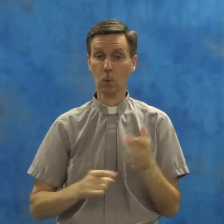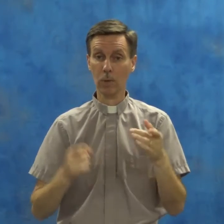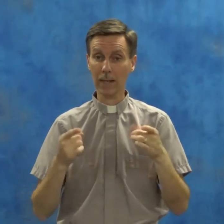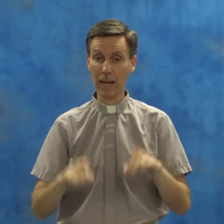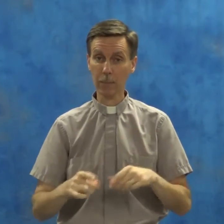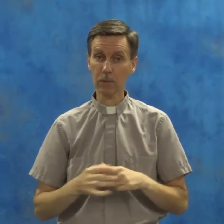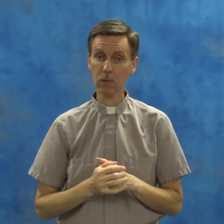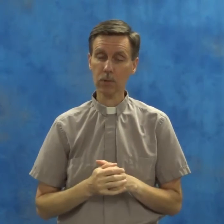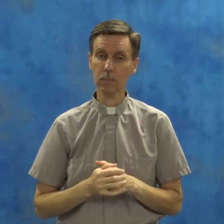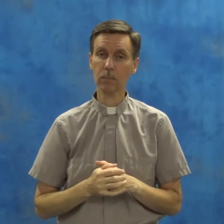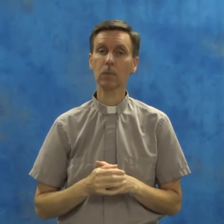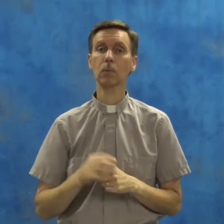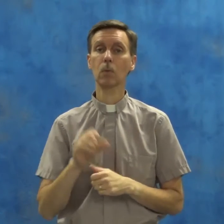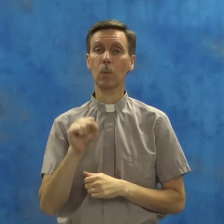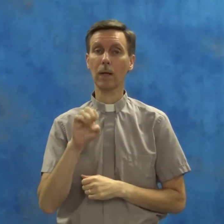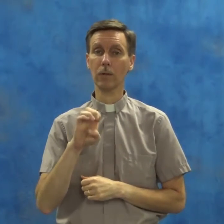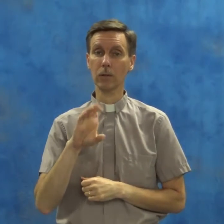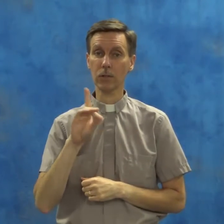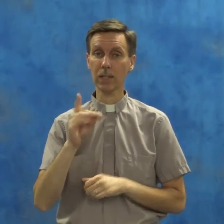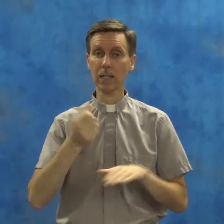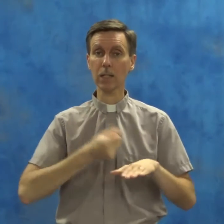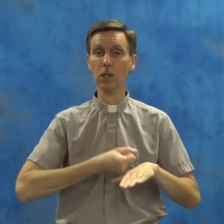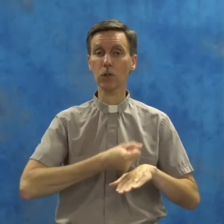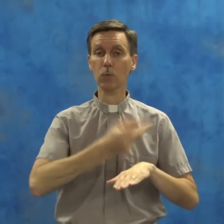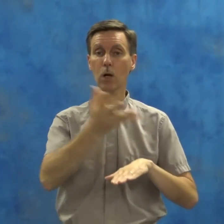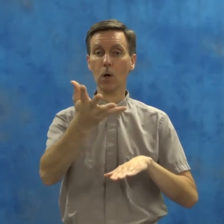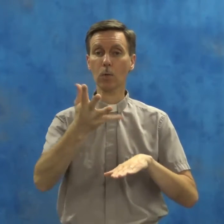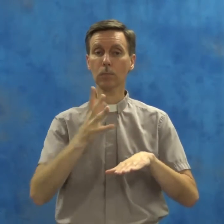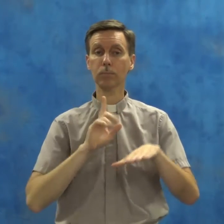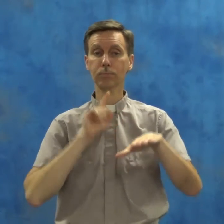What happens? Well, the seed is thrown,